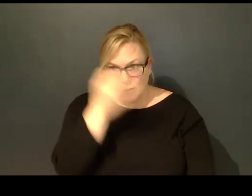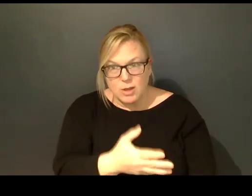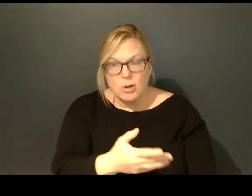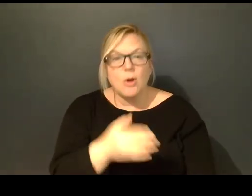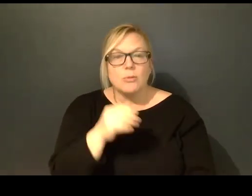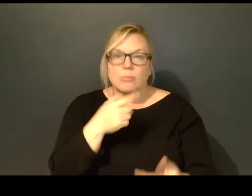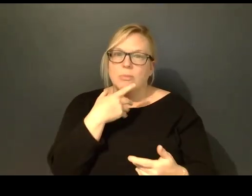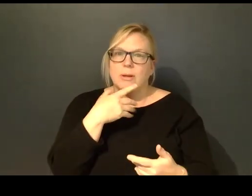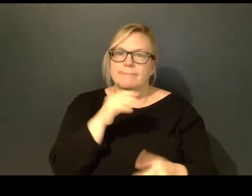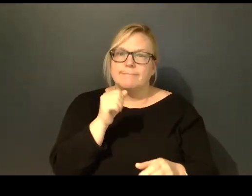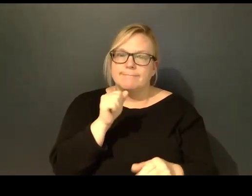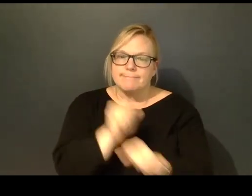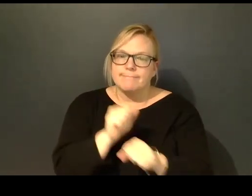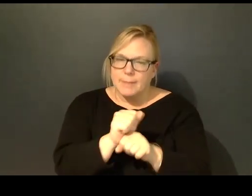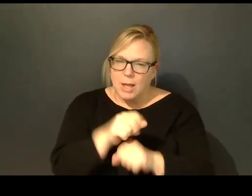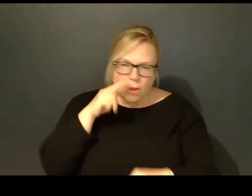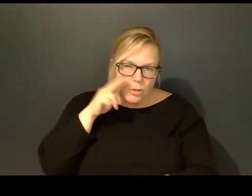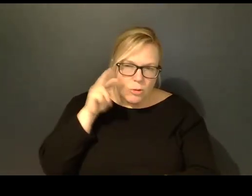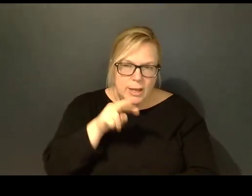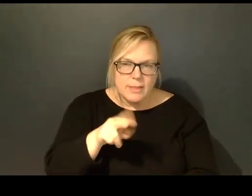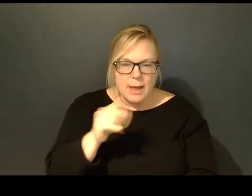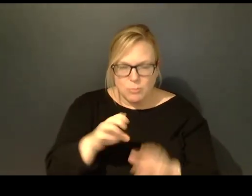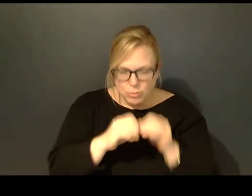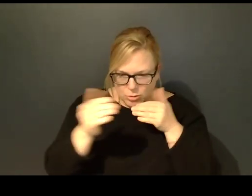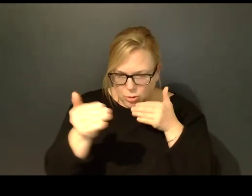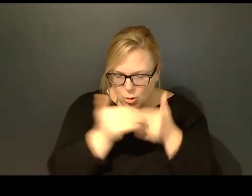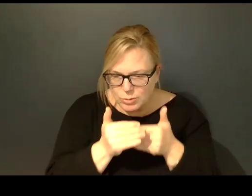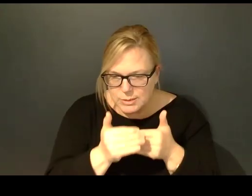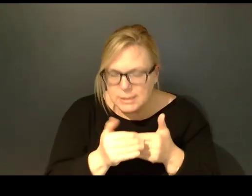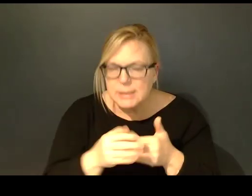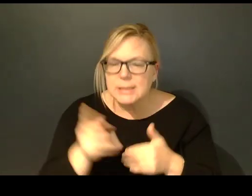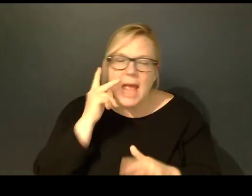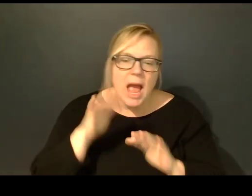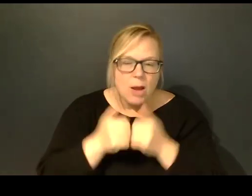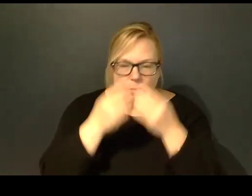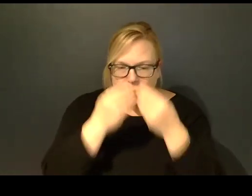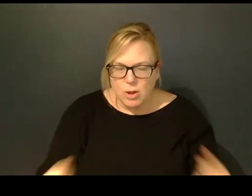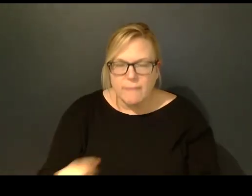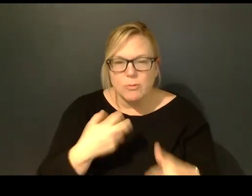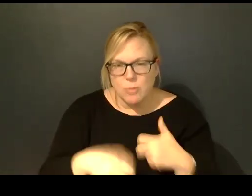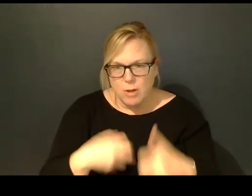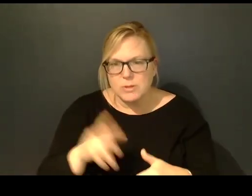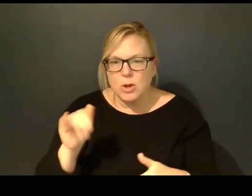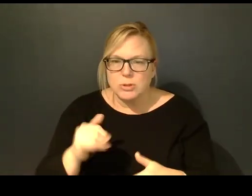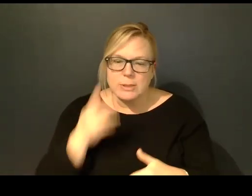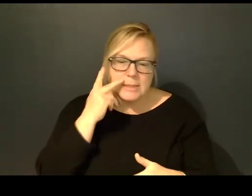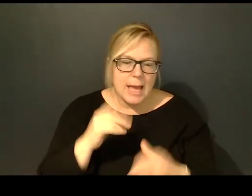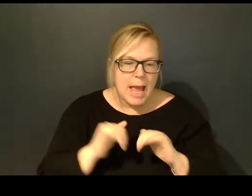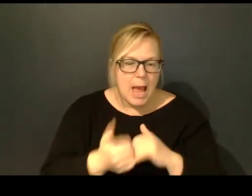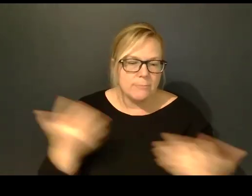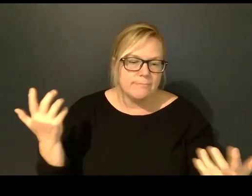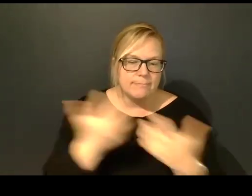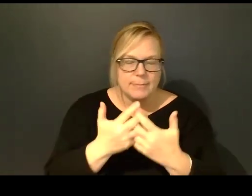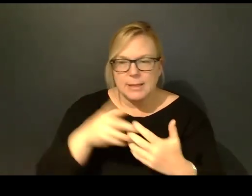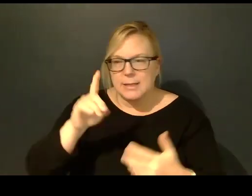really exciting and important work. And there'll be opportunities throughout this process for folks from across the disability community